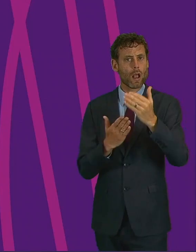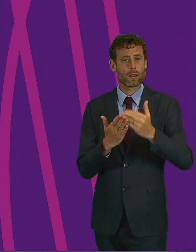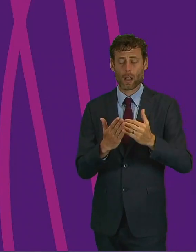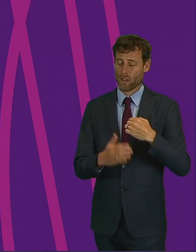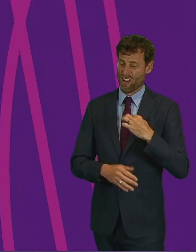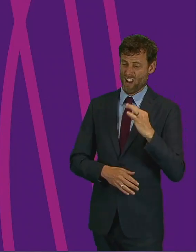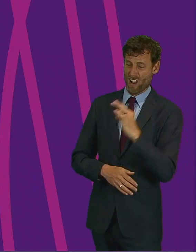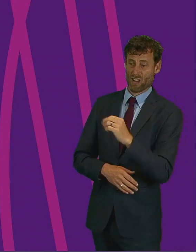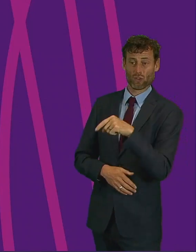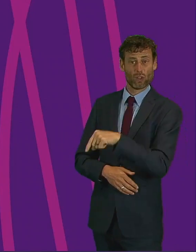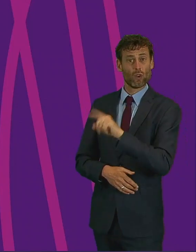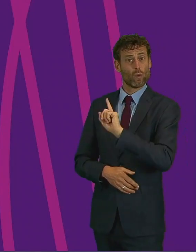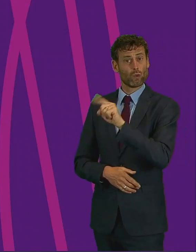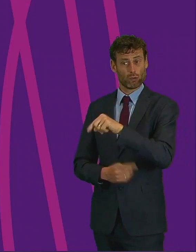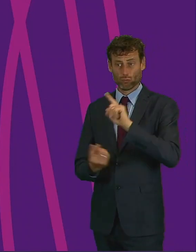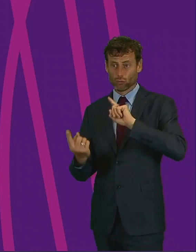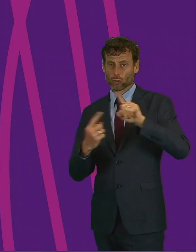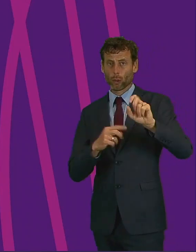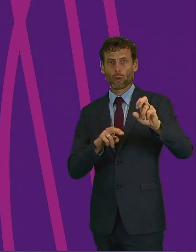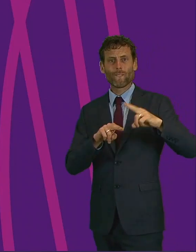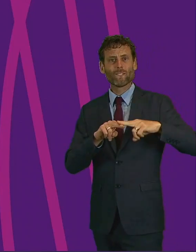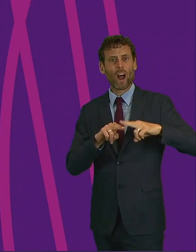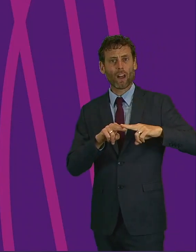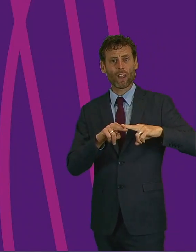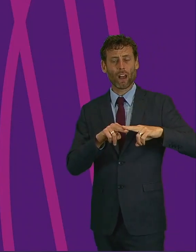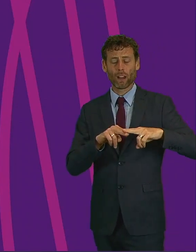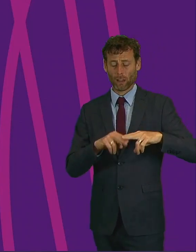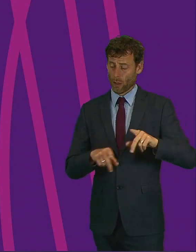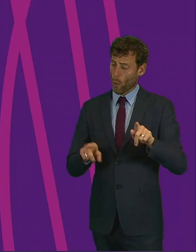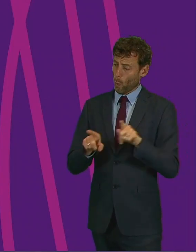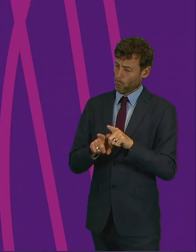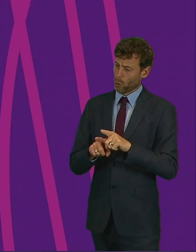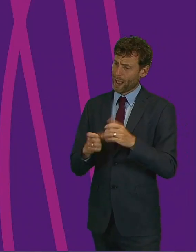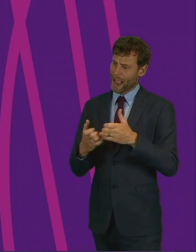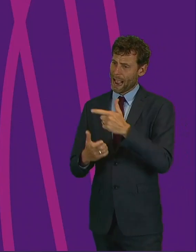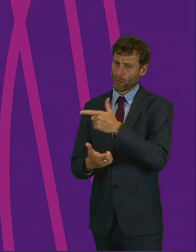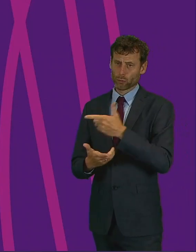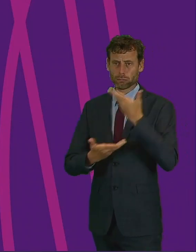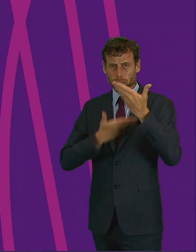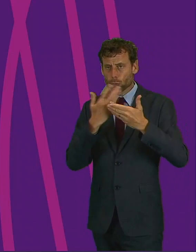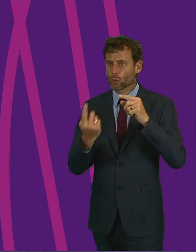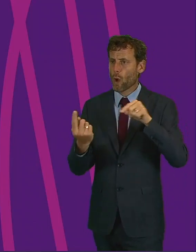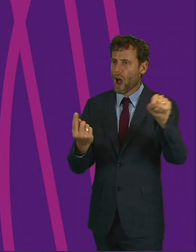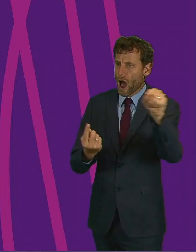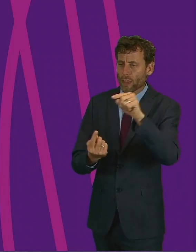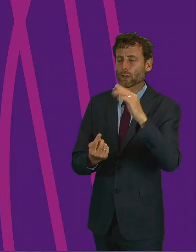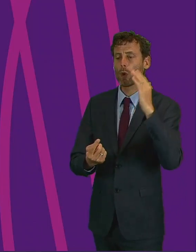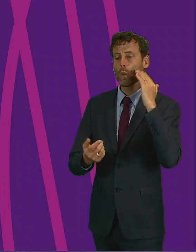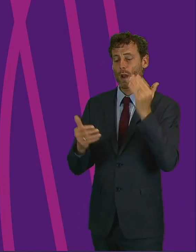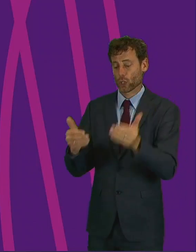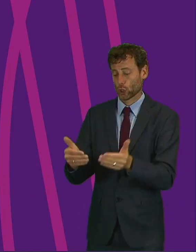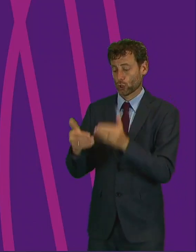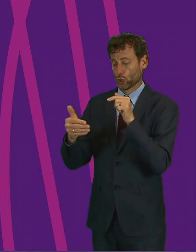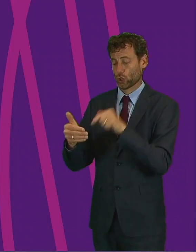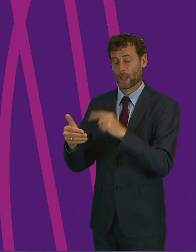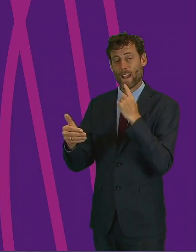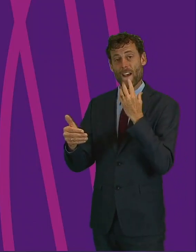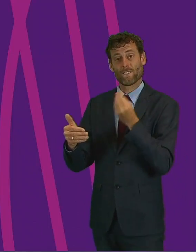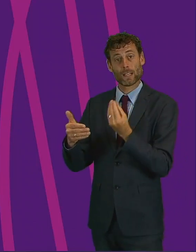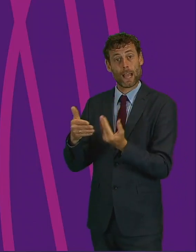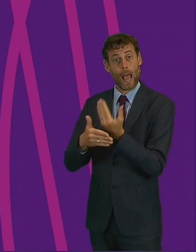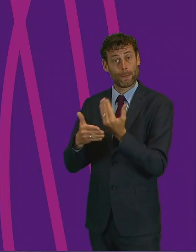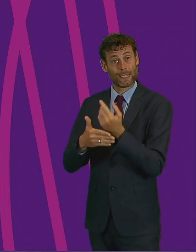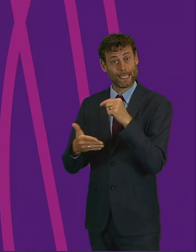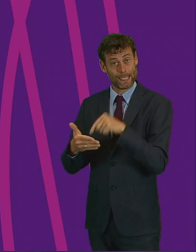in particular, and can she also reassure others in a similar situation that when the shielding advice update is finally given, it will